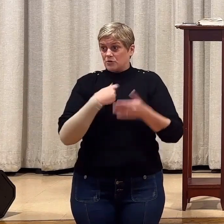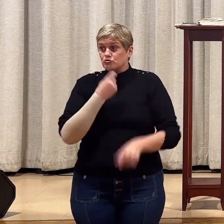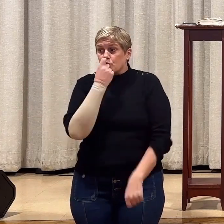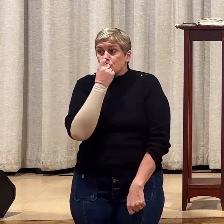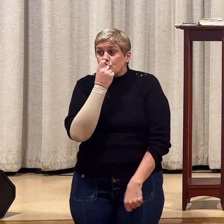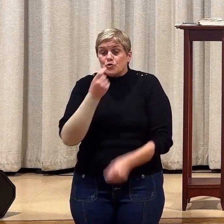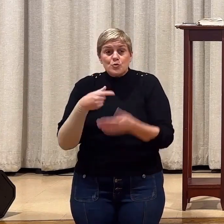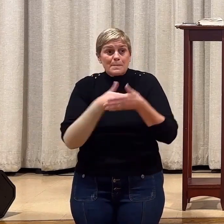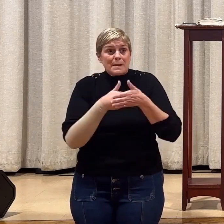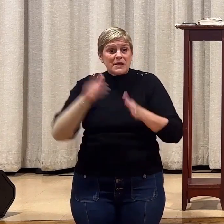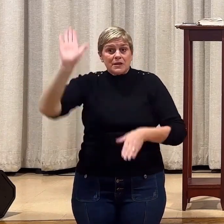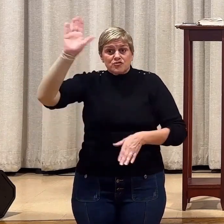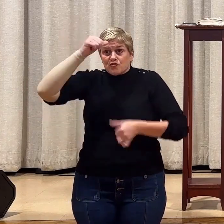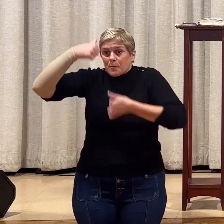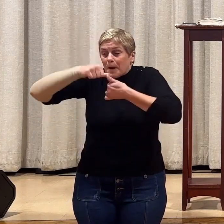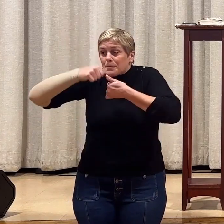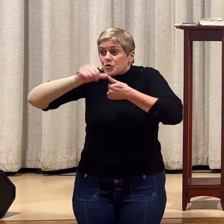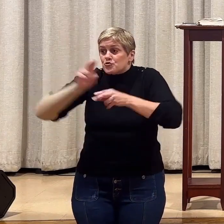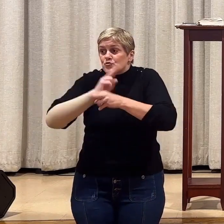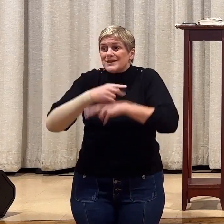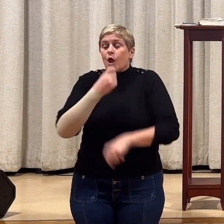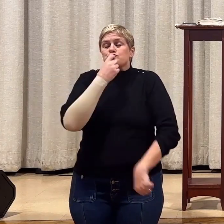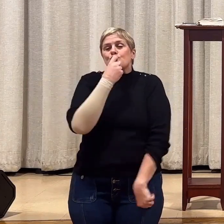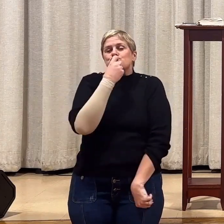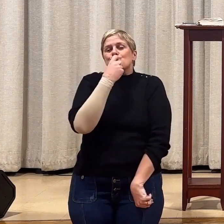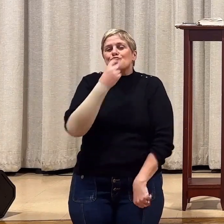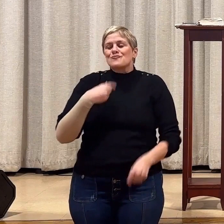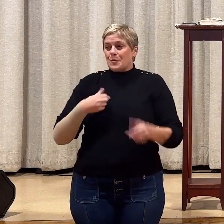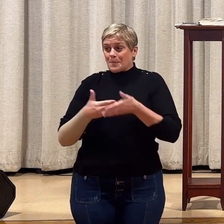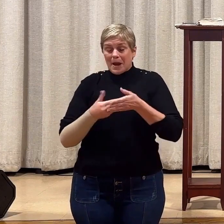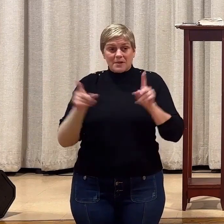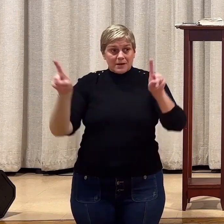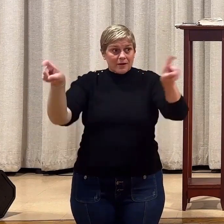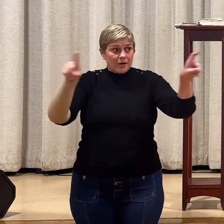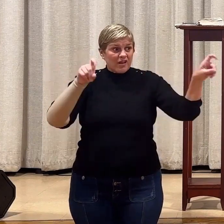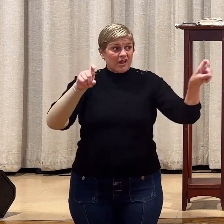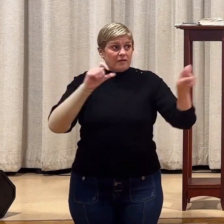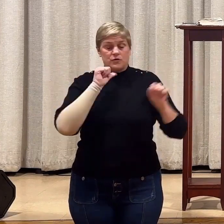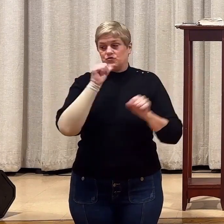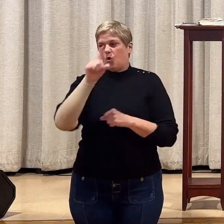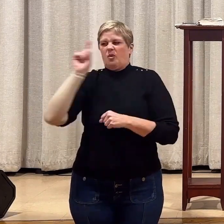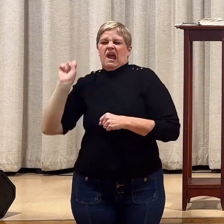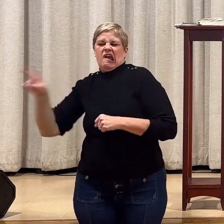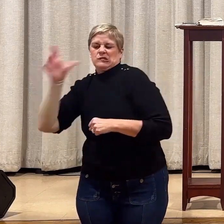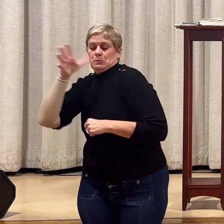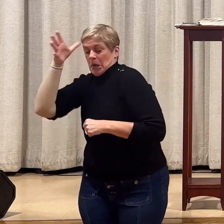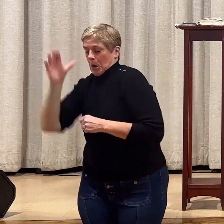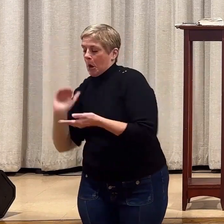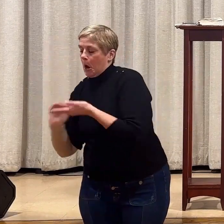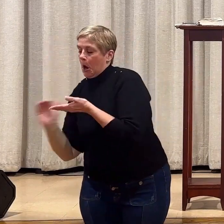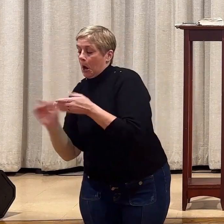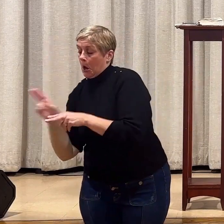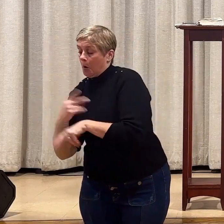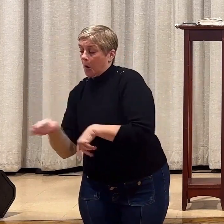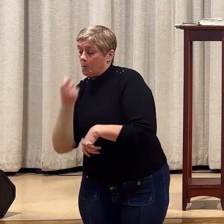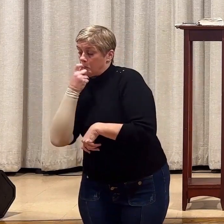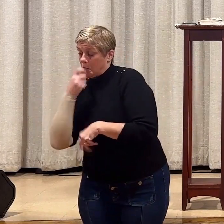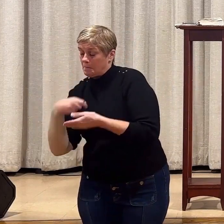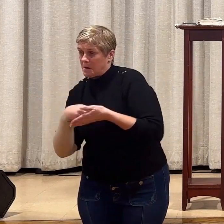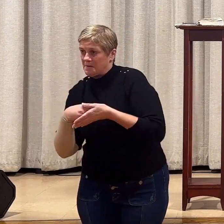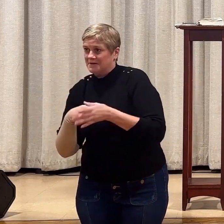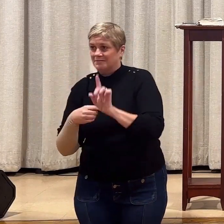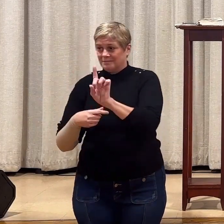binky. How many of you remember using the binky? If you don't, you can ask your parents. So when I was